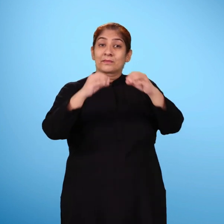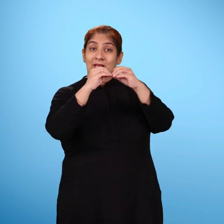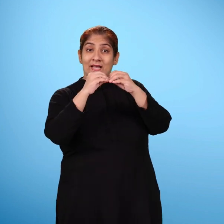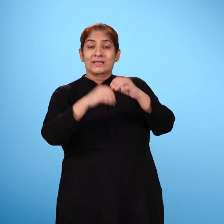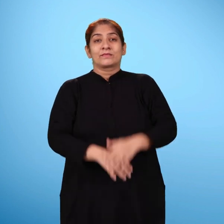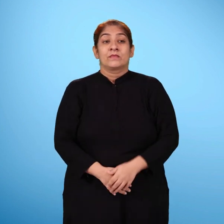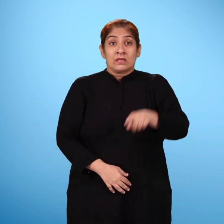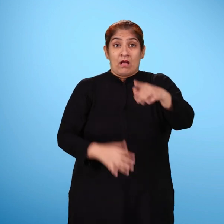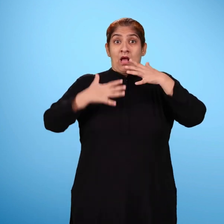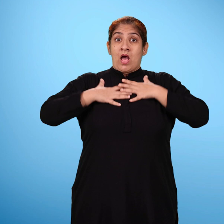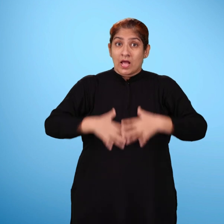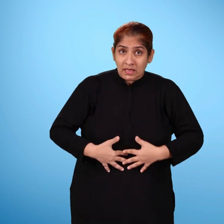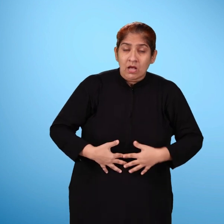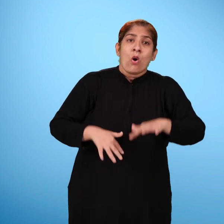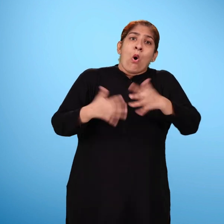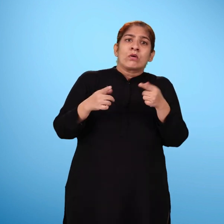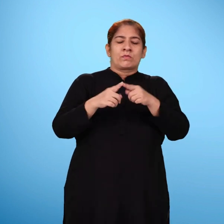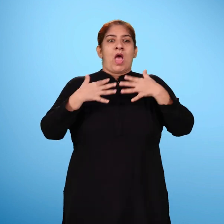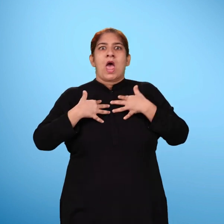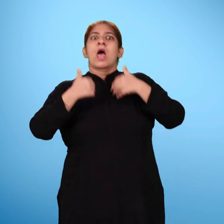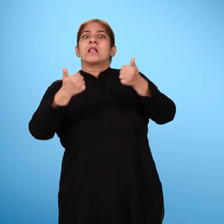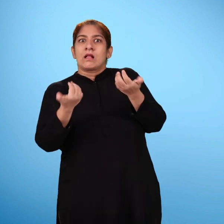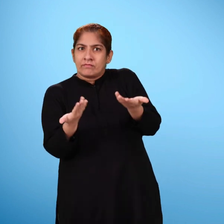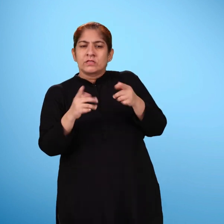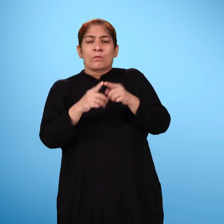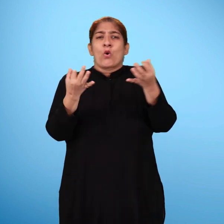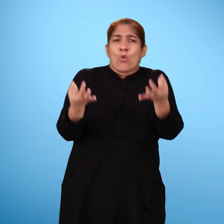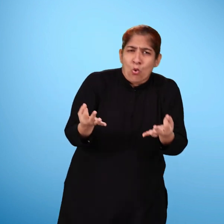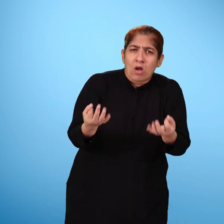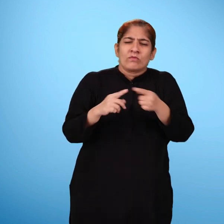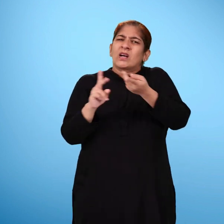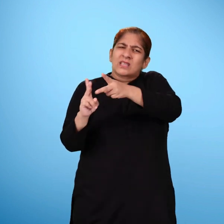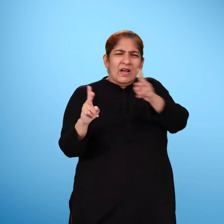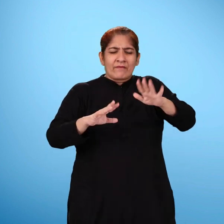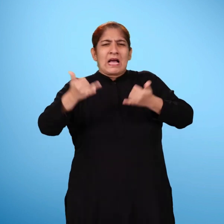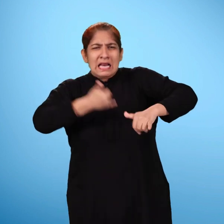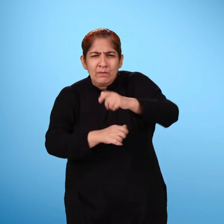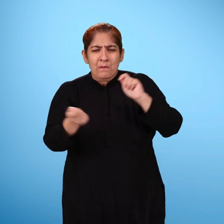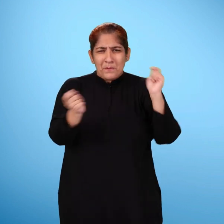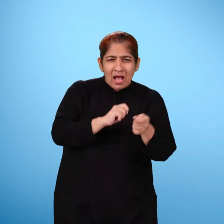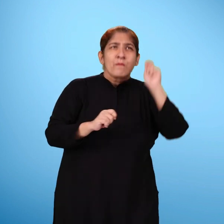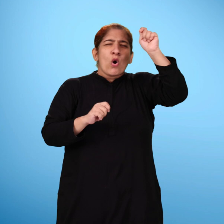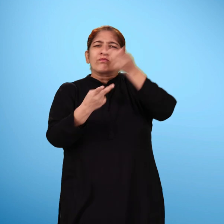B. Health, well-being, yoga and sports, and knowledge of India.